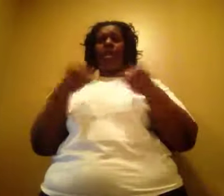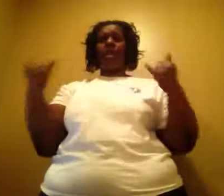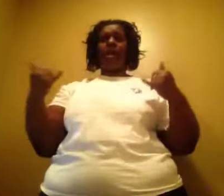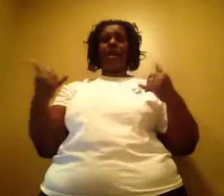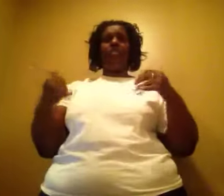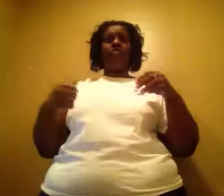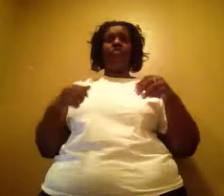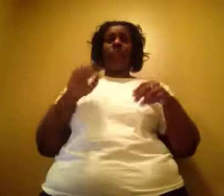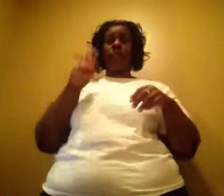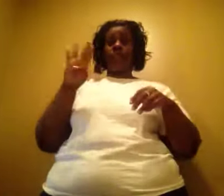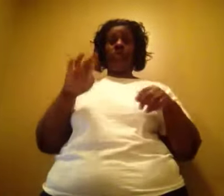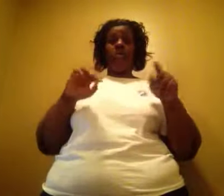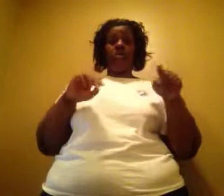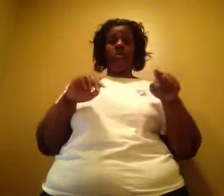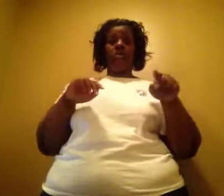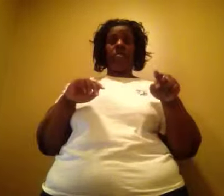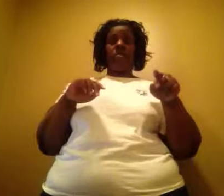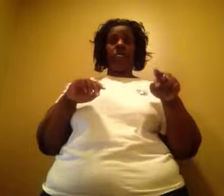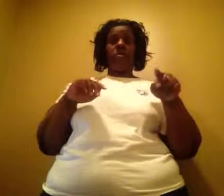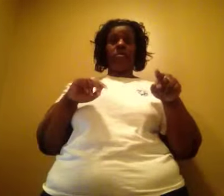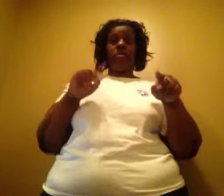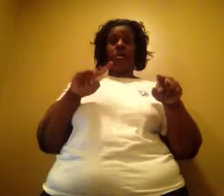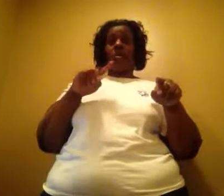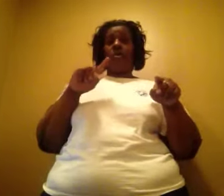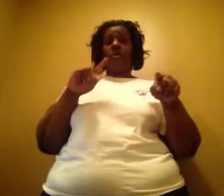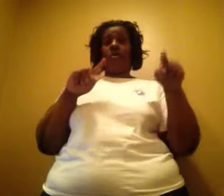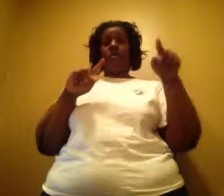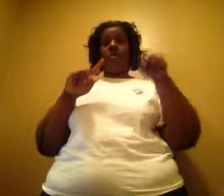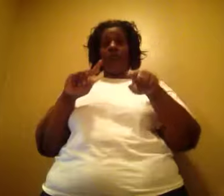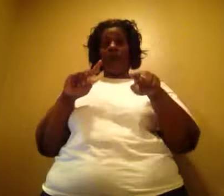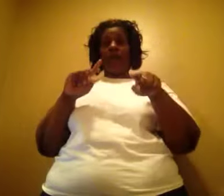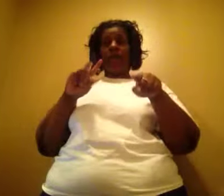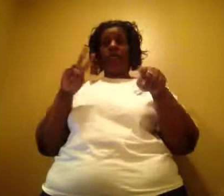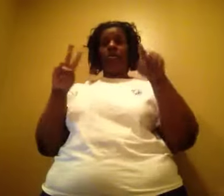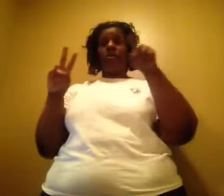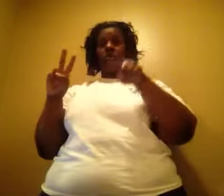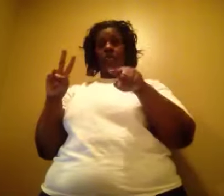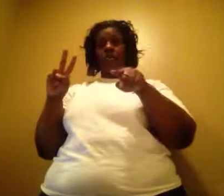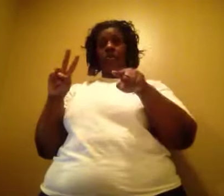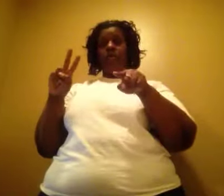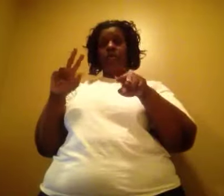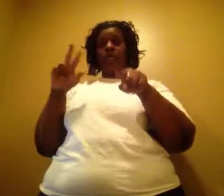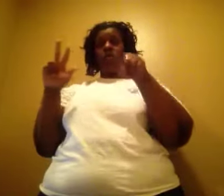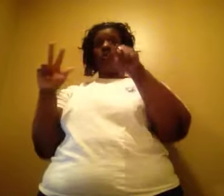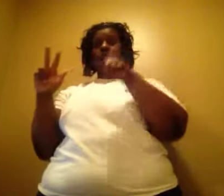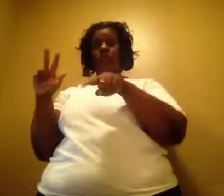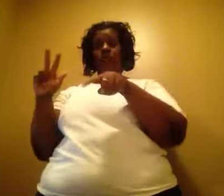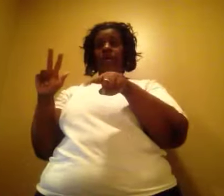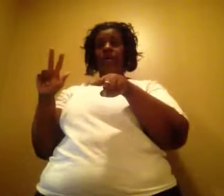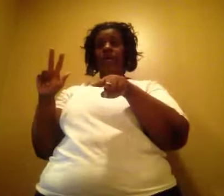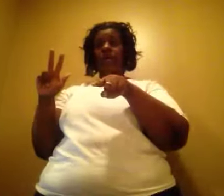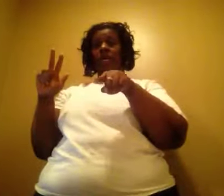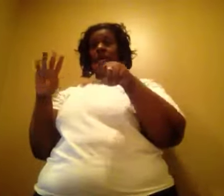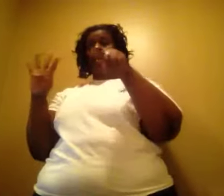more. So we go 1, 2, 3, 4.